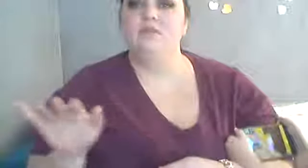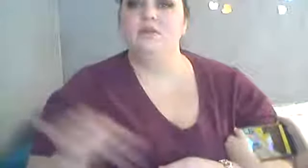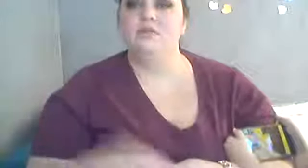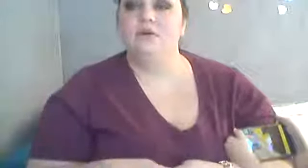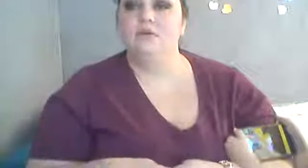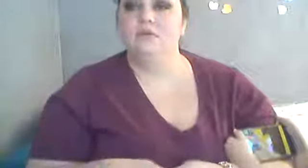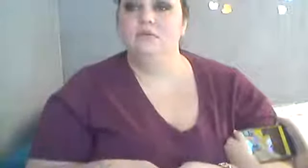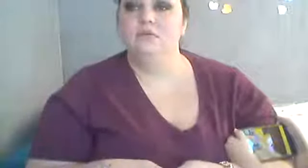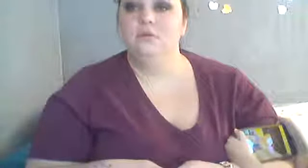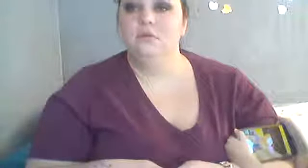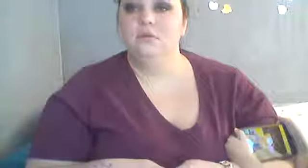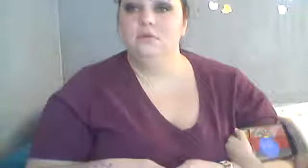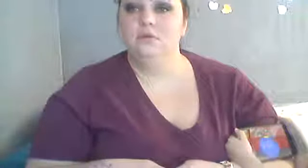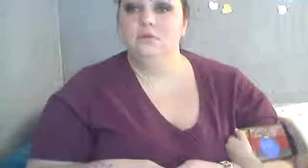spell.